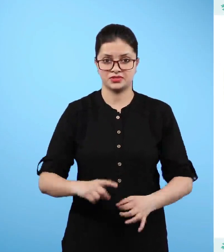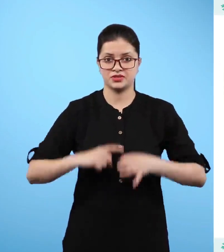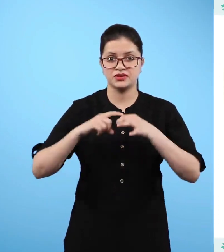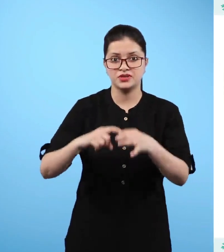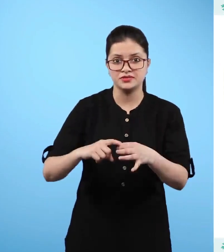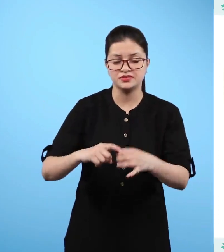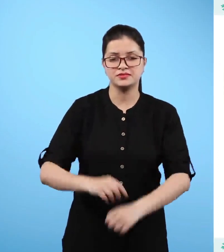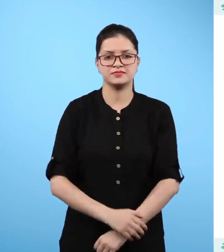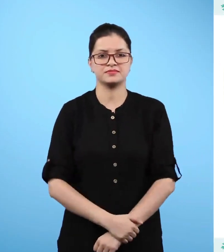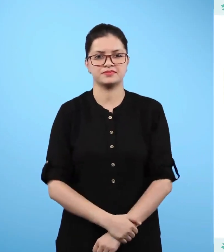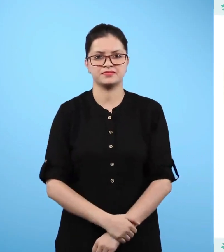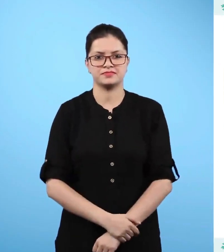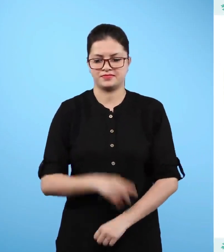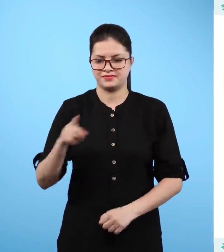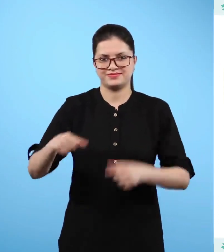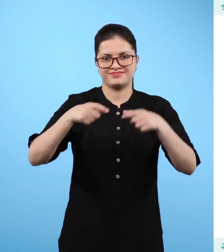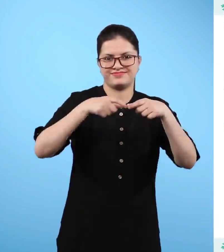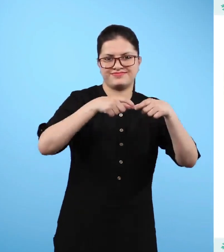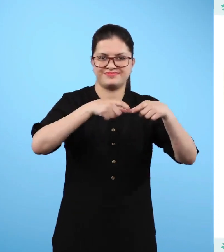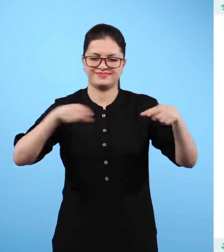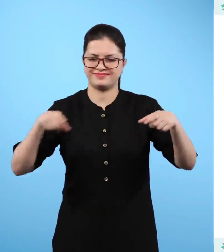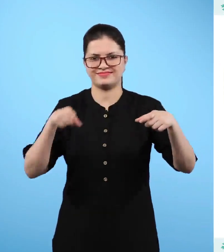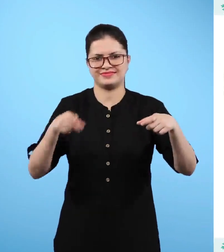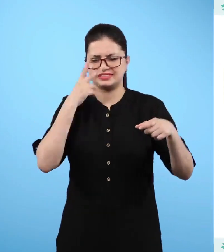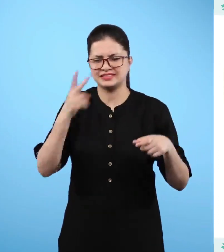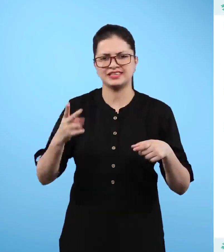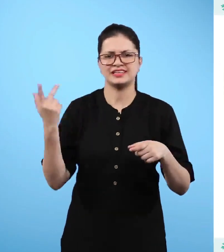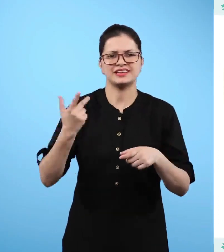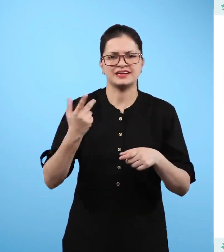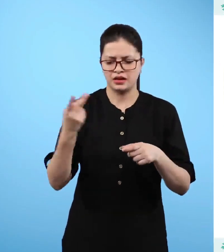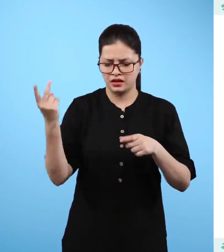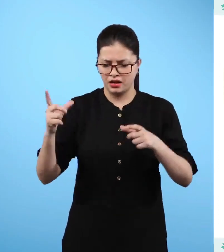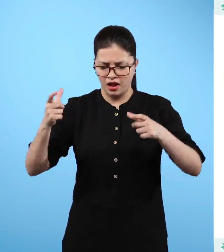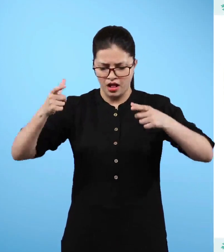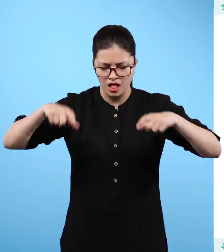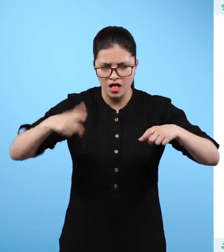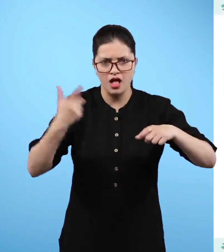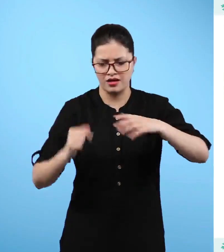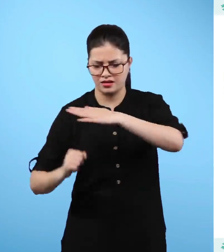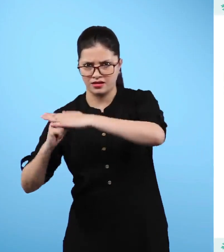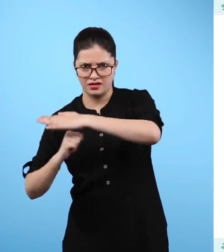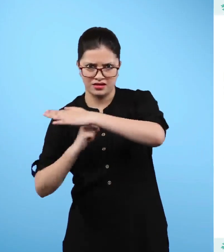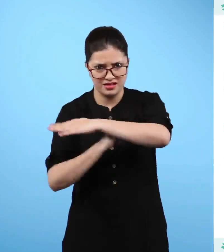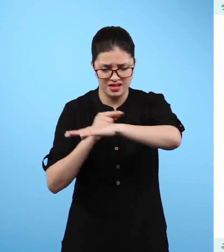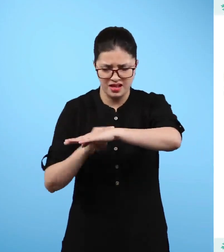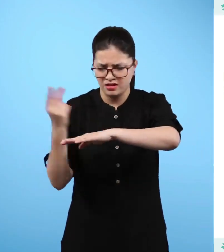Think and then answer. Observe the photo and try to make a deep drawing of this bridge.